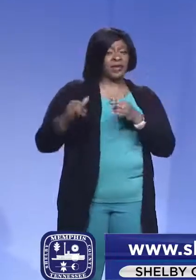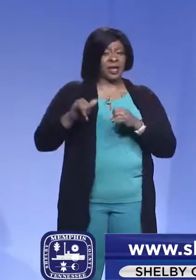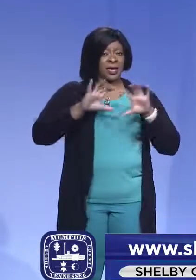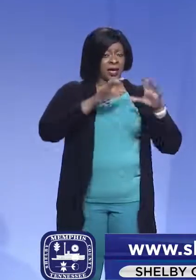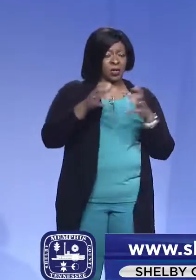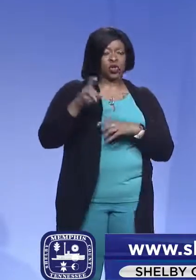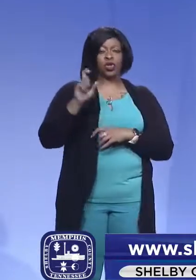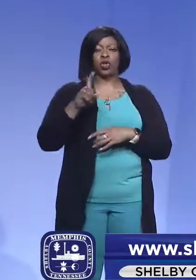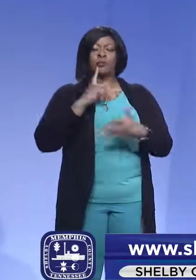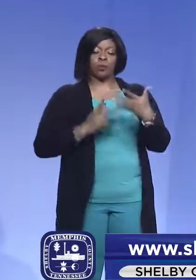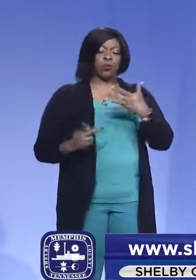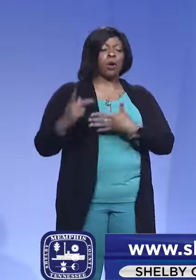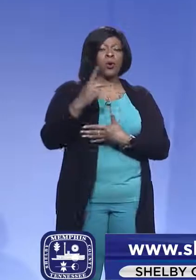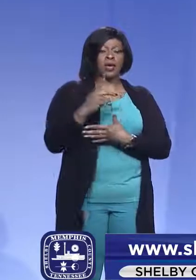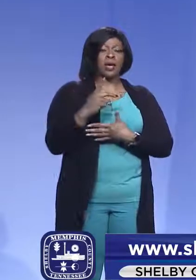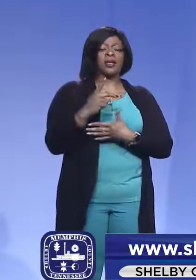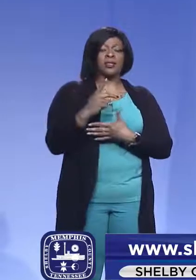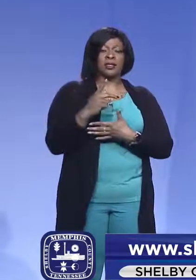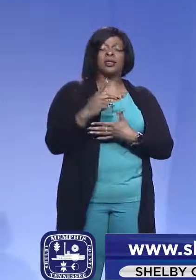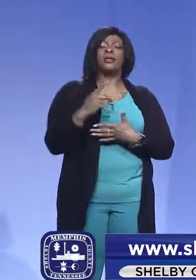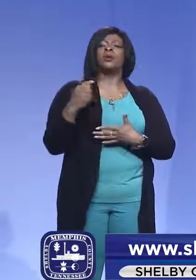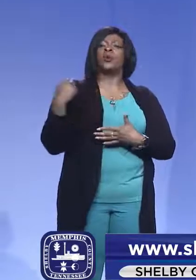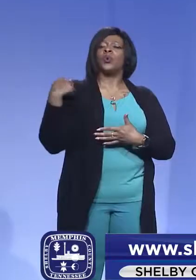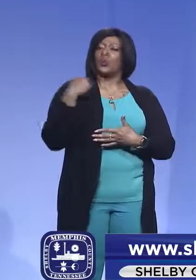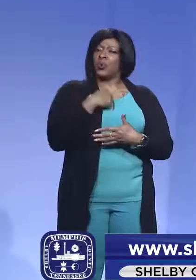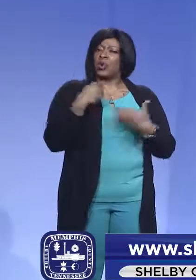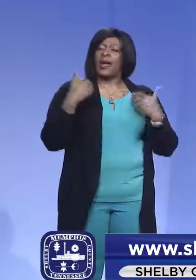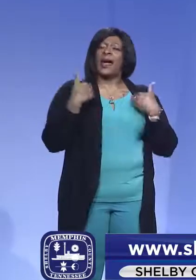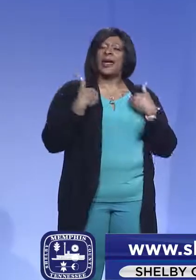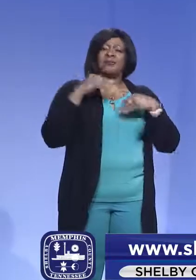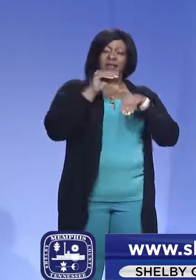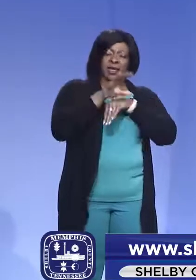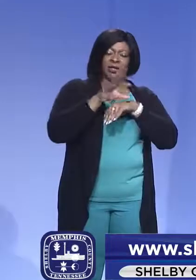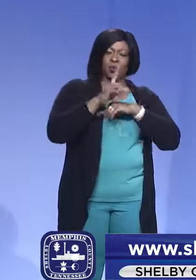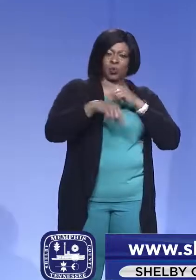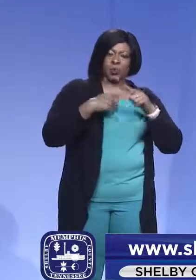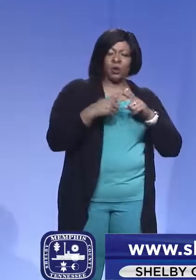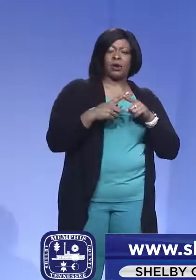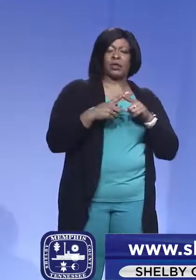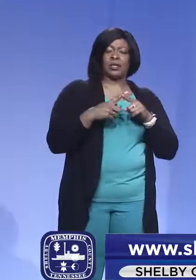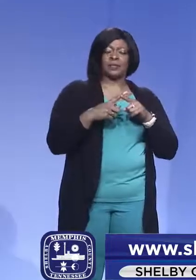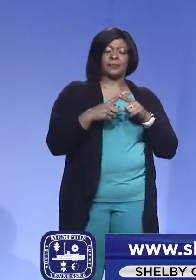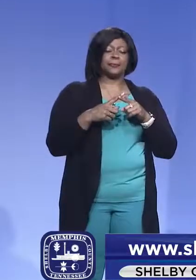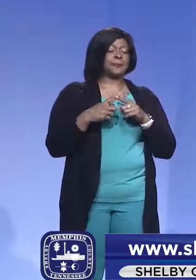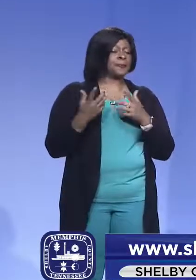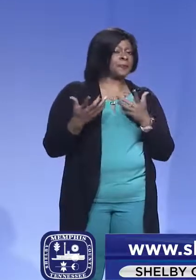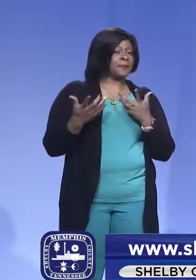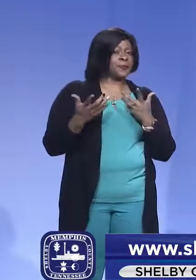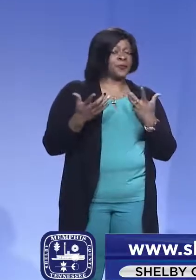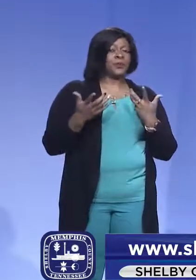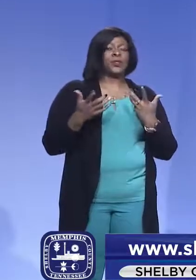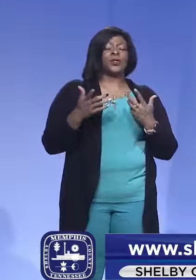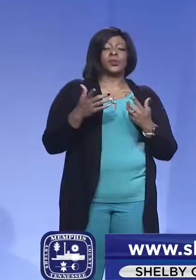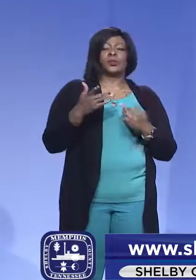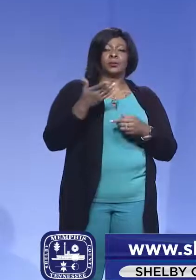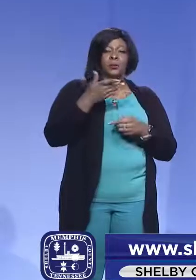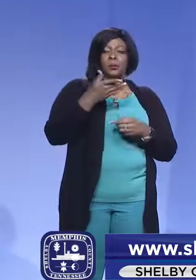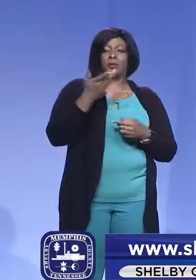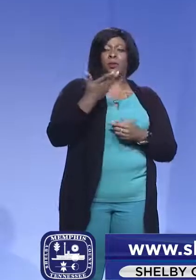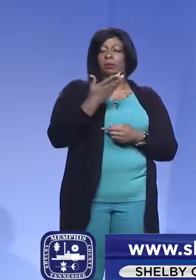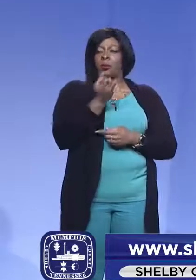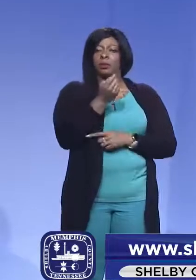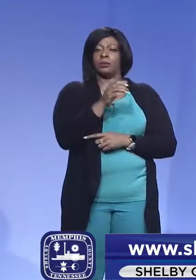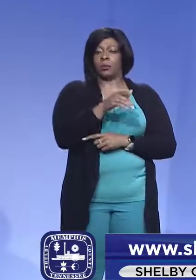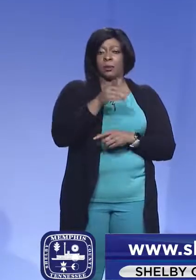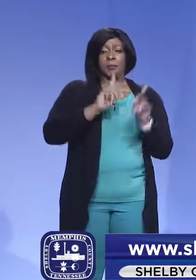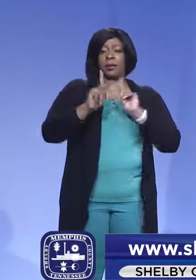categories should be prioritized. But we also had guidance regarding either turning people away or not turning